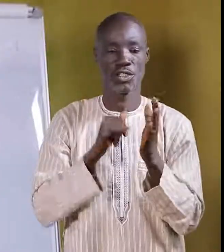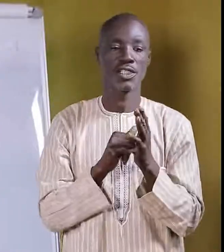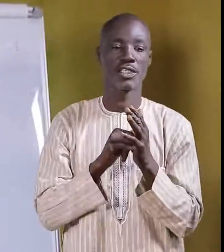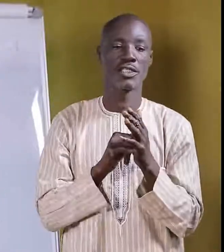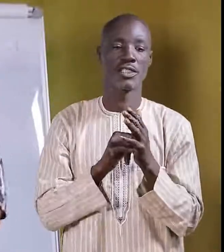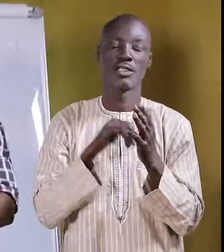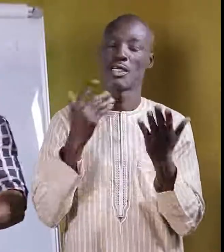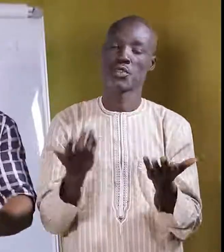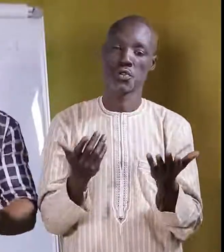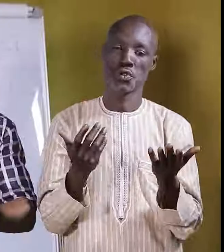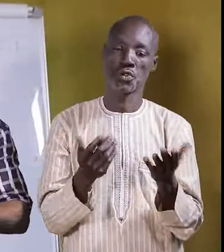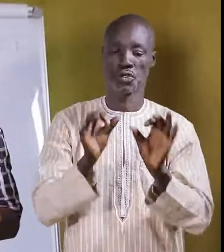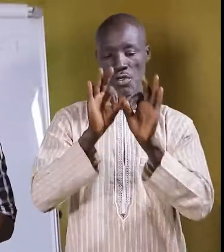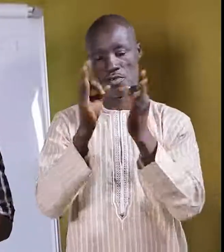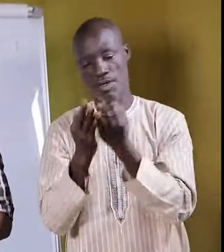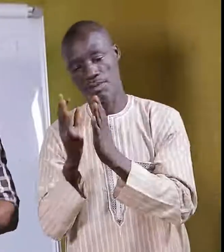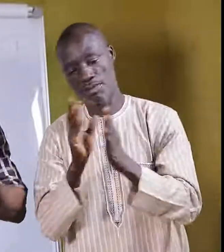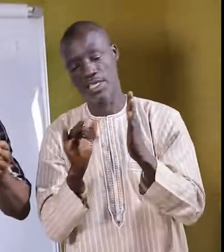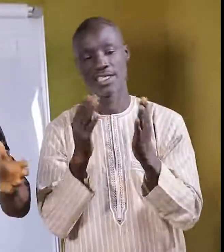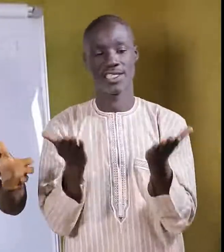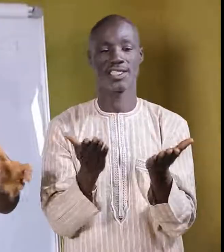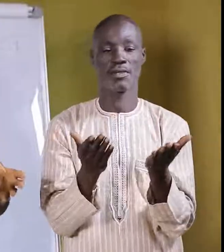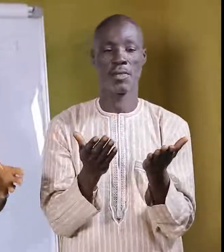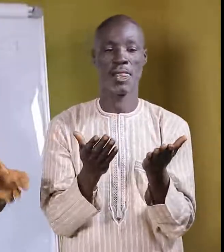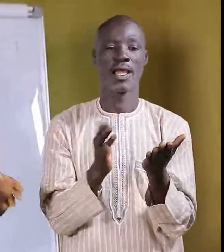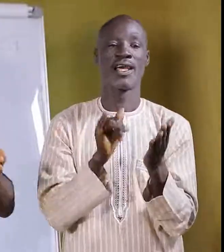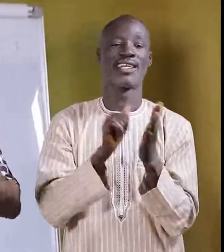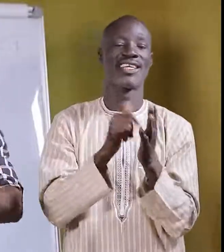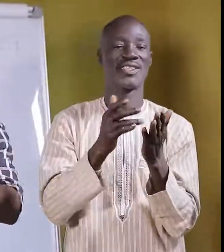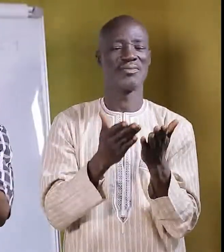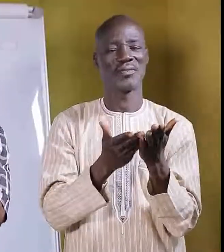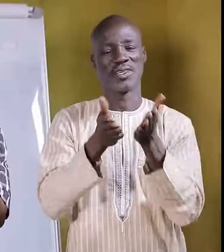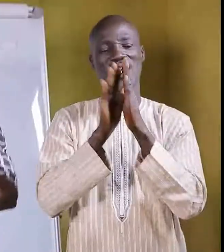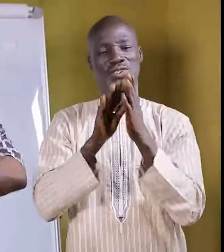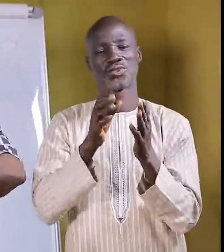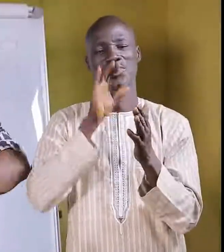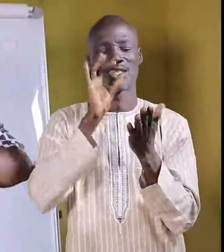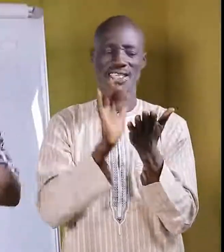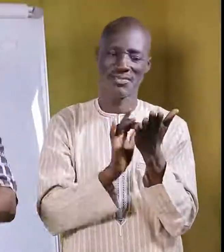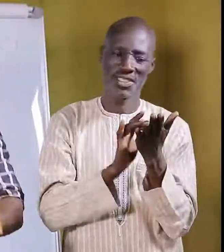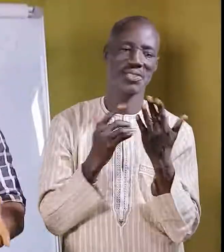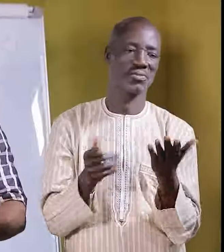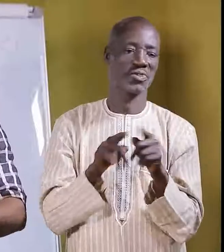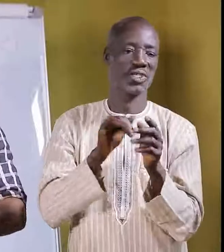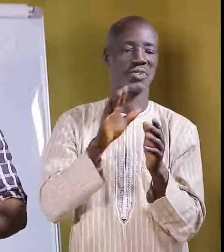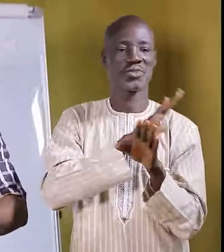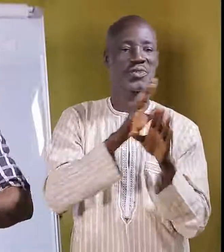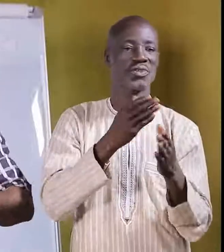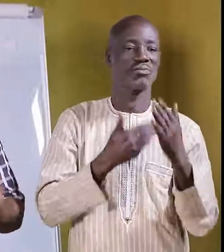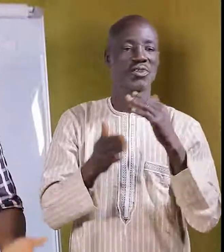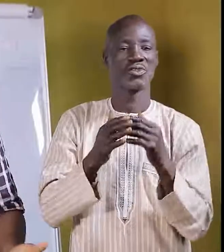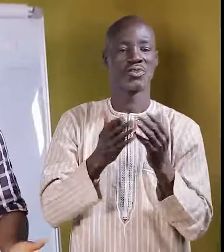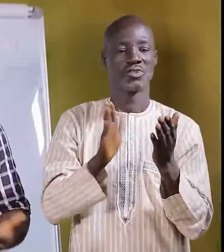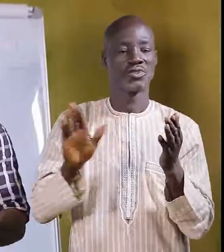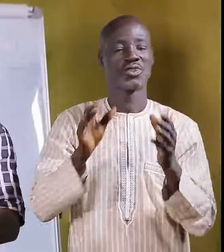are the pills you take. Okay, I don't want to give birth again. These are the pills you take, or these are the steps you take, so that you don't give birth to children